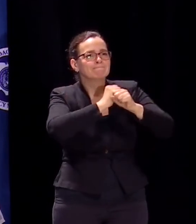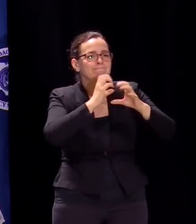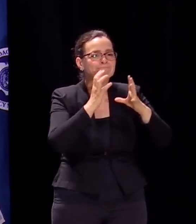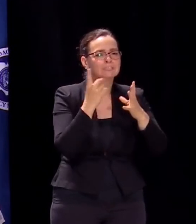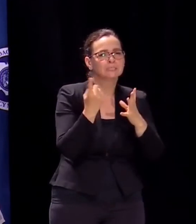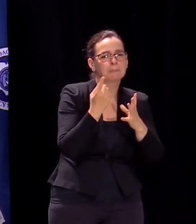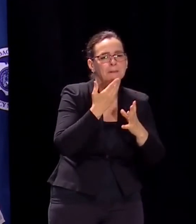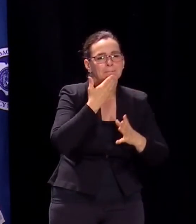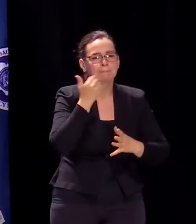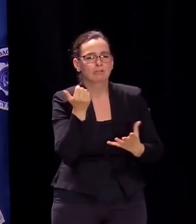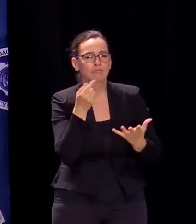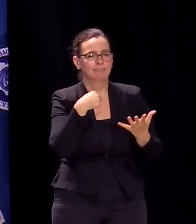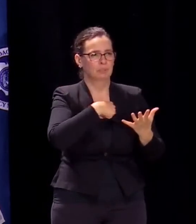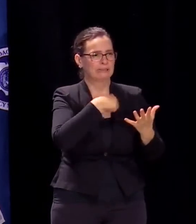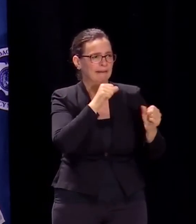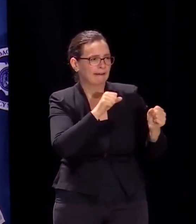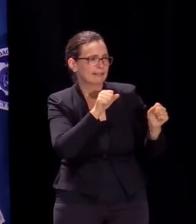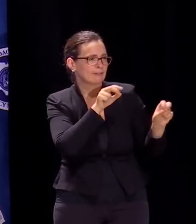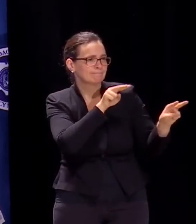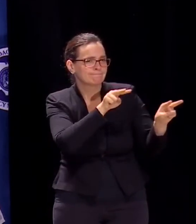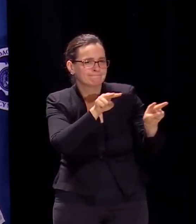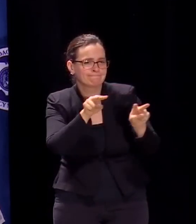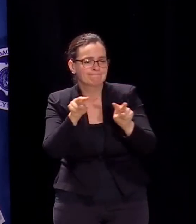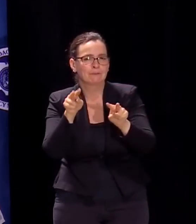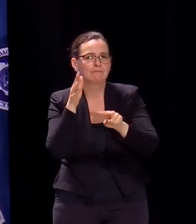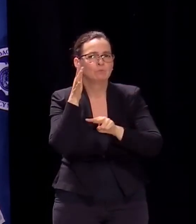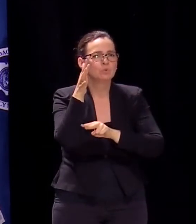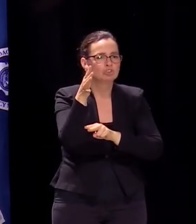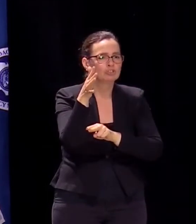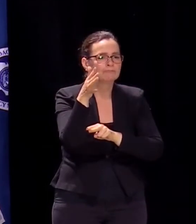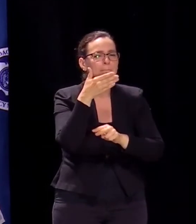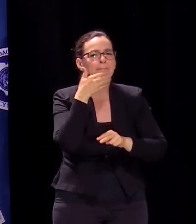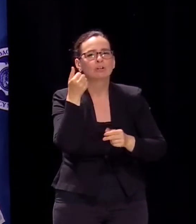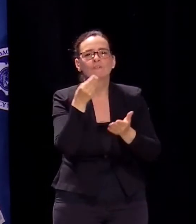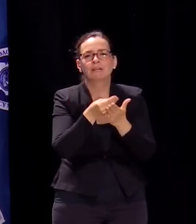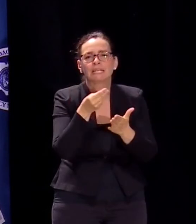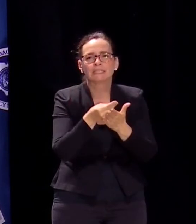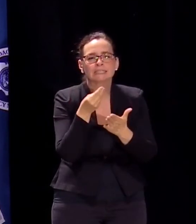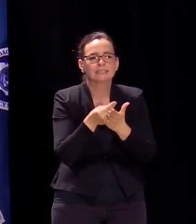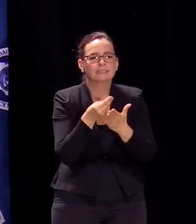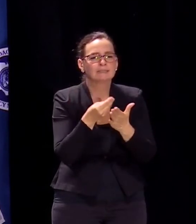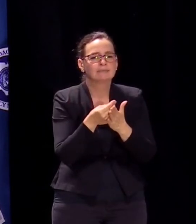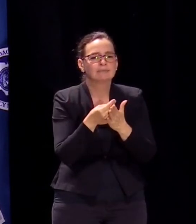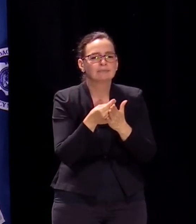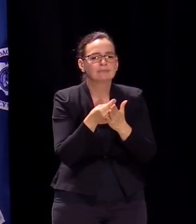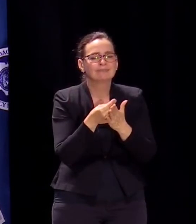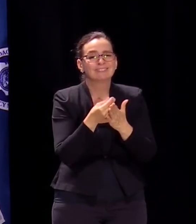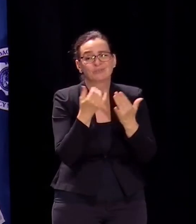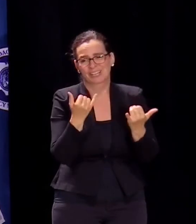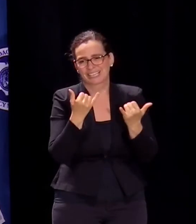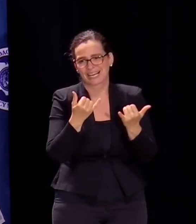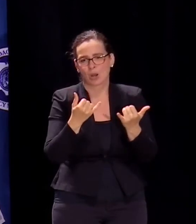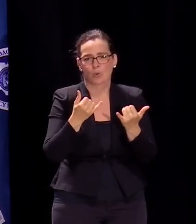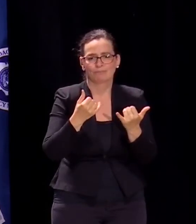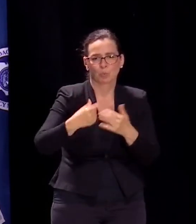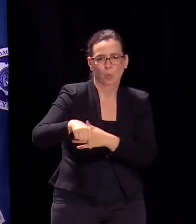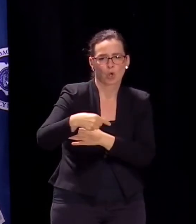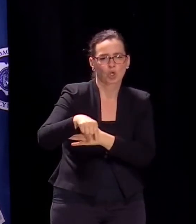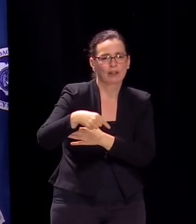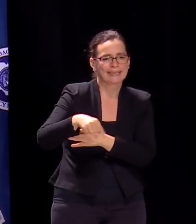and having an idea of what our hole is going to look like under a scenario of state cuts or no state cuts.